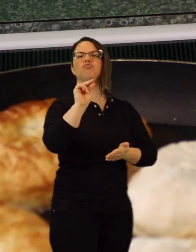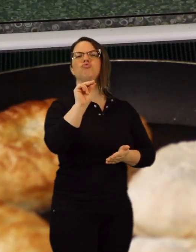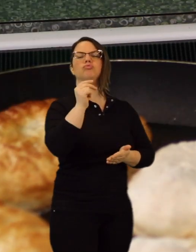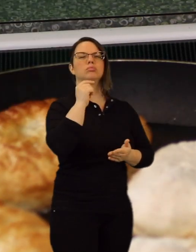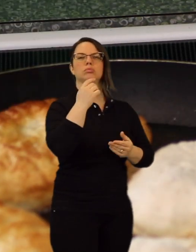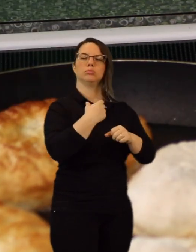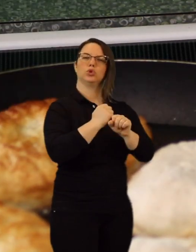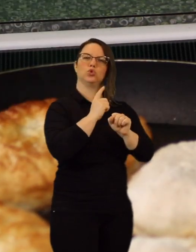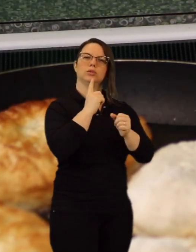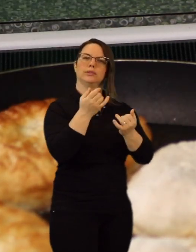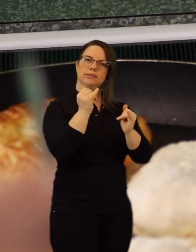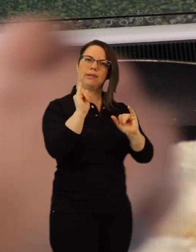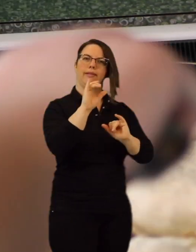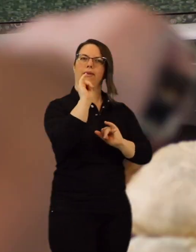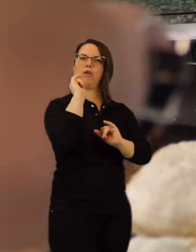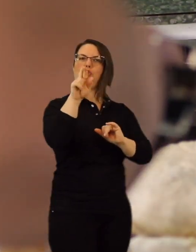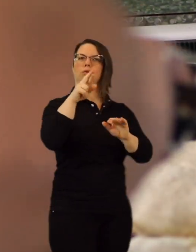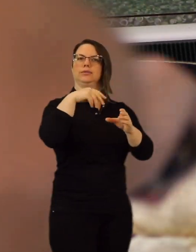before we put it into the heat there.